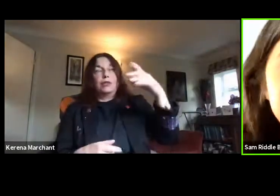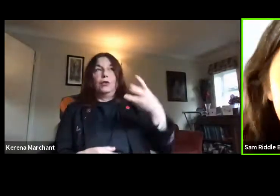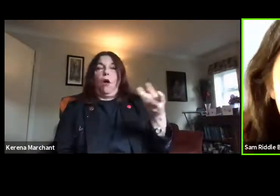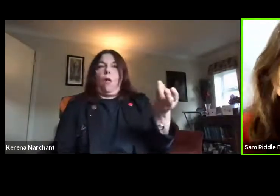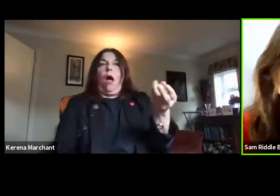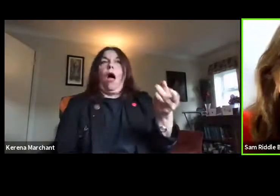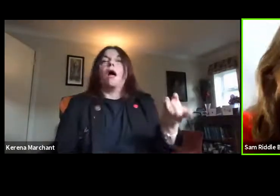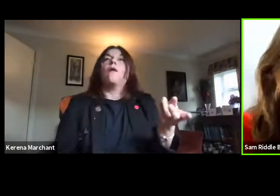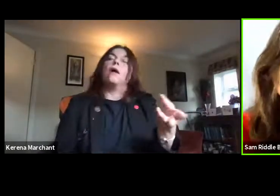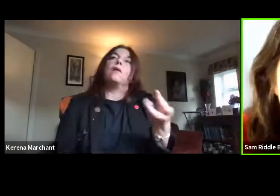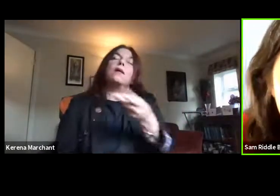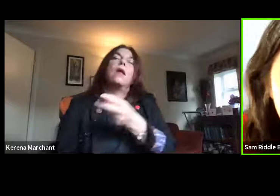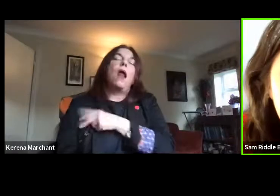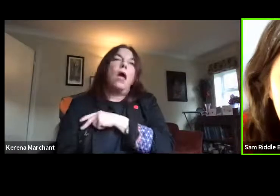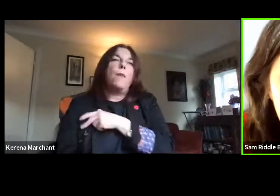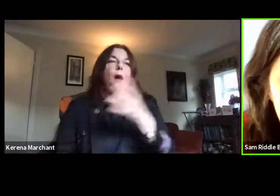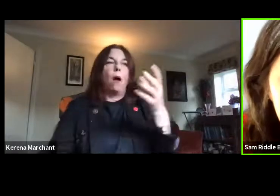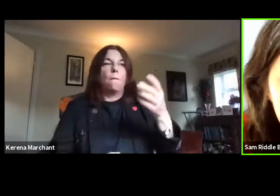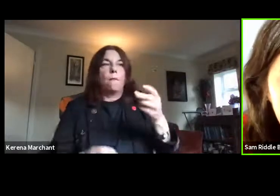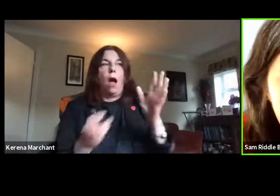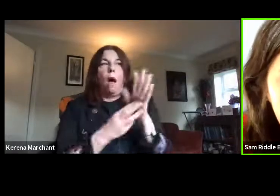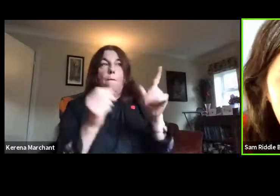It's the same with my mother.